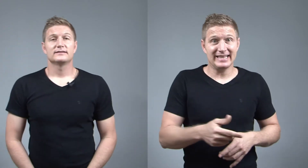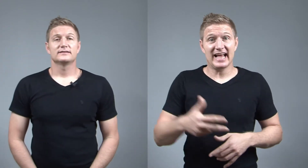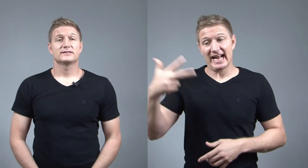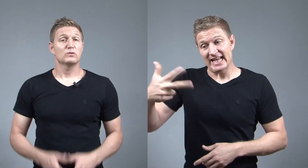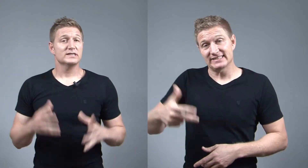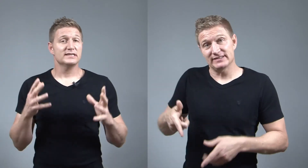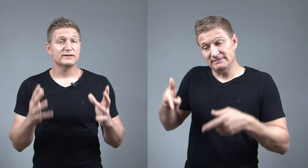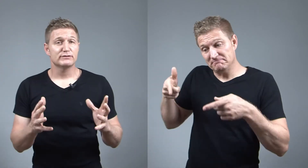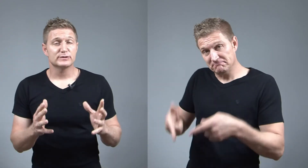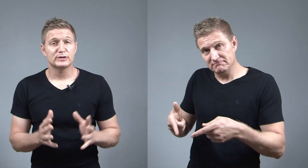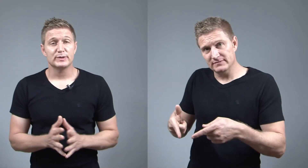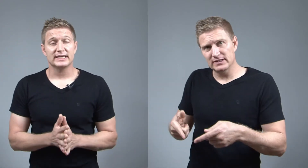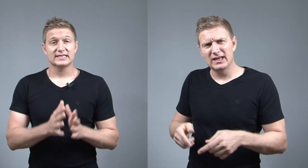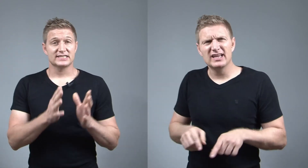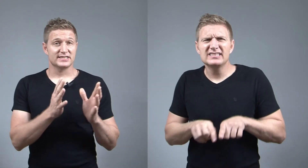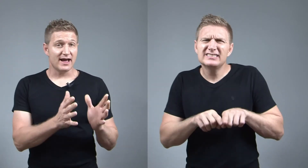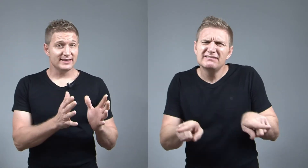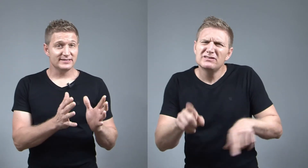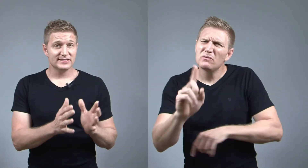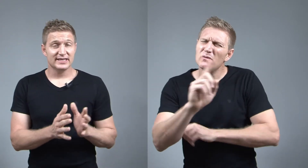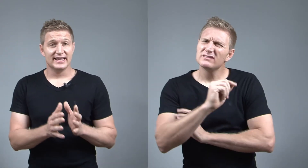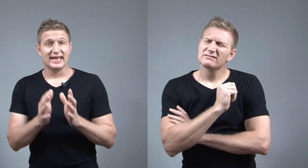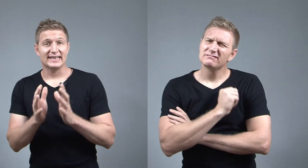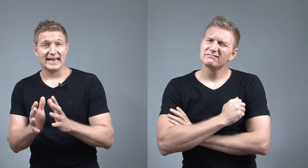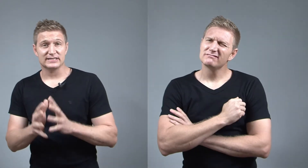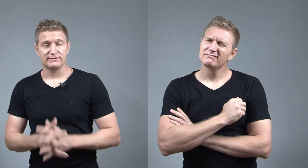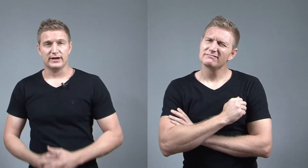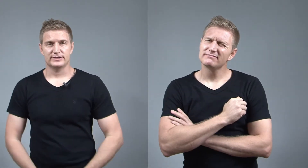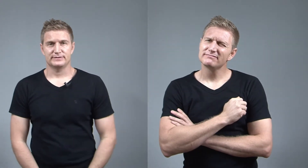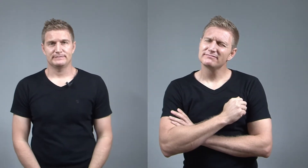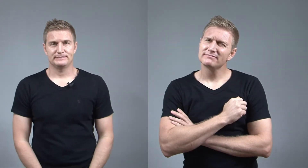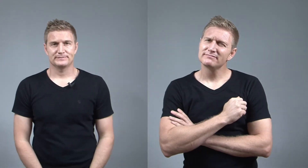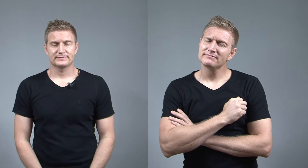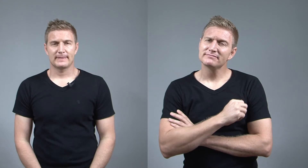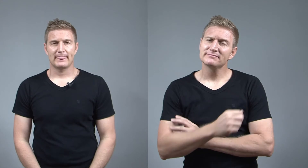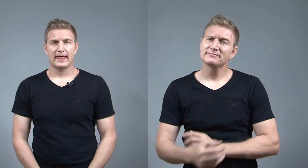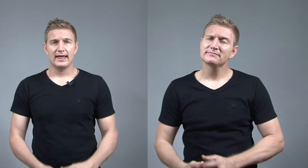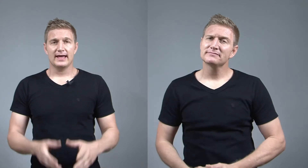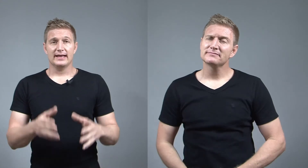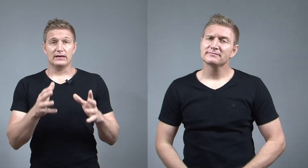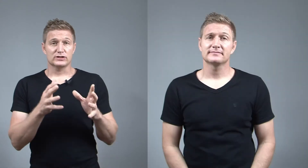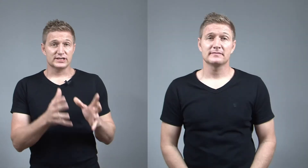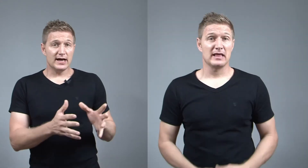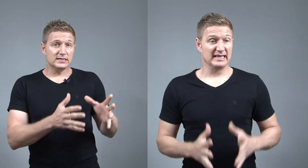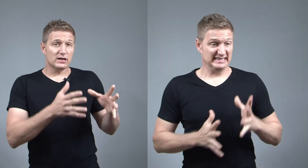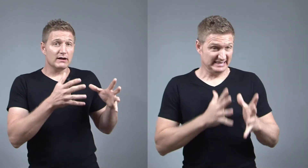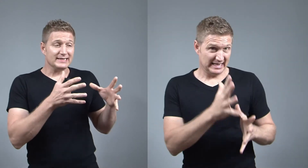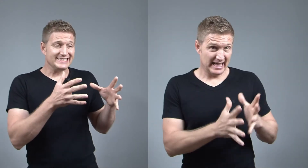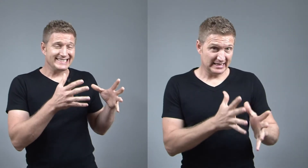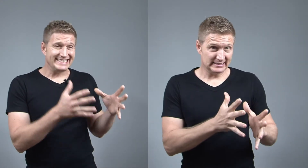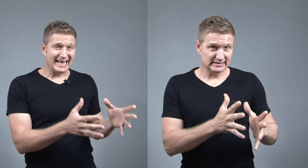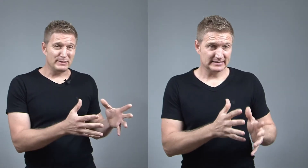So what's the difference between signs and classifiers? Now, signs are